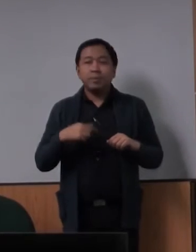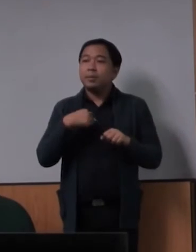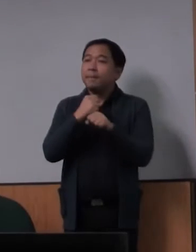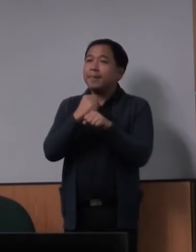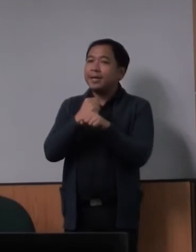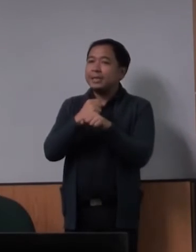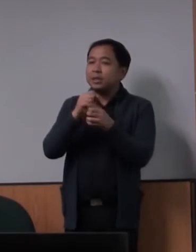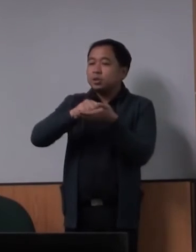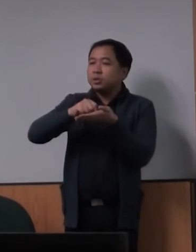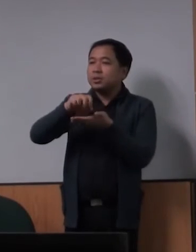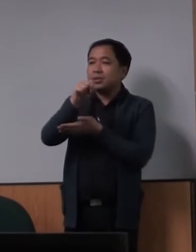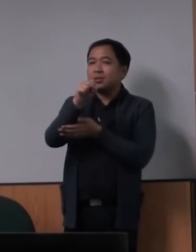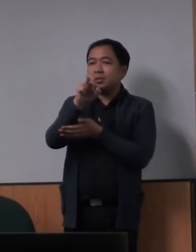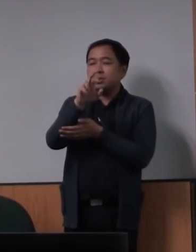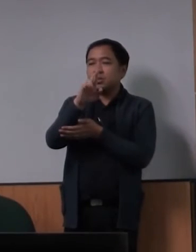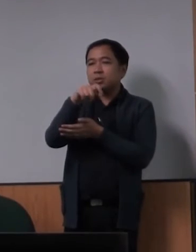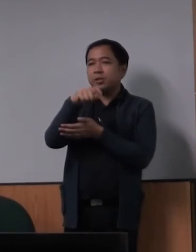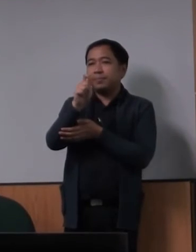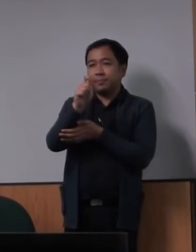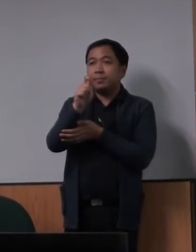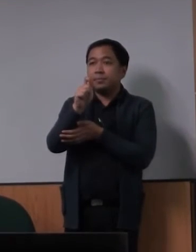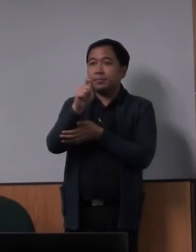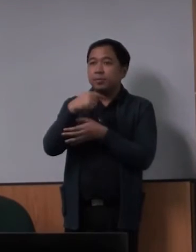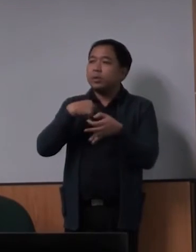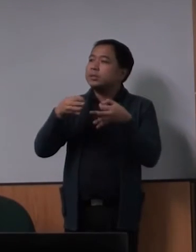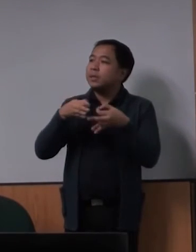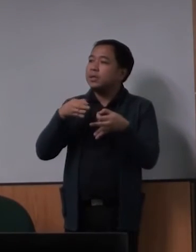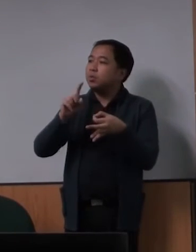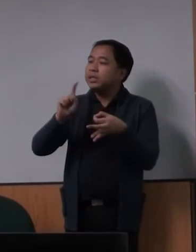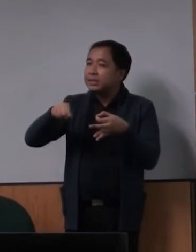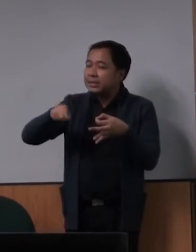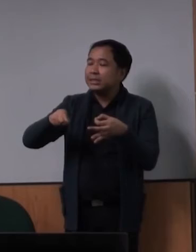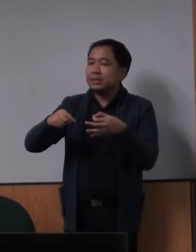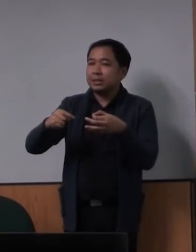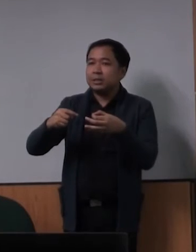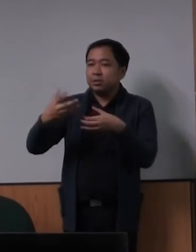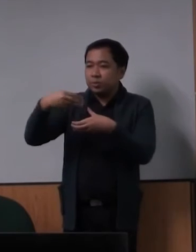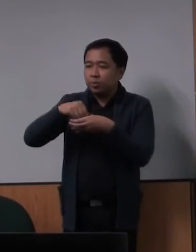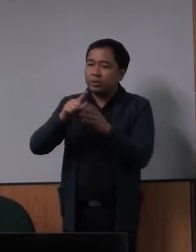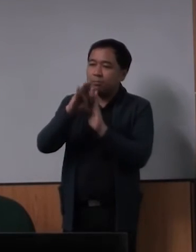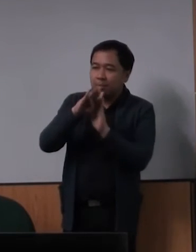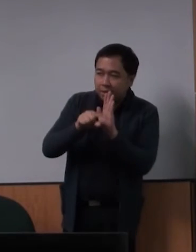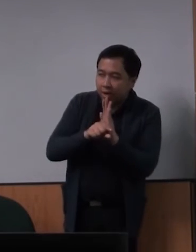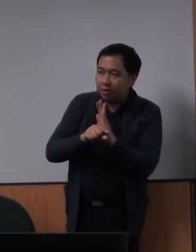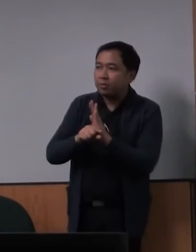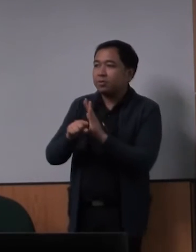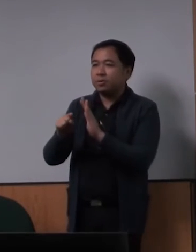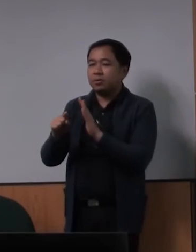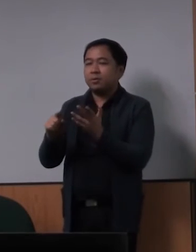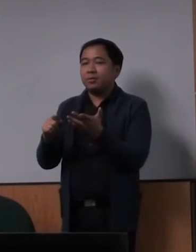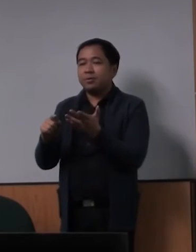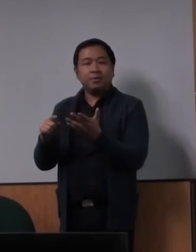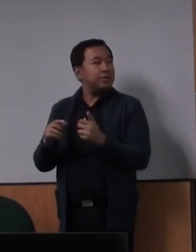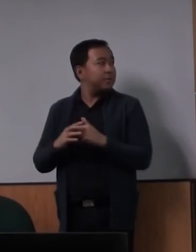each frame. I describe what will need to be happen on this, what will be the background, see what